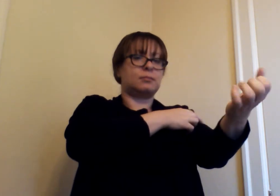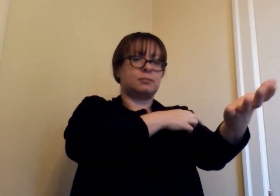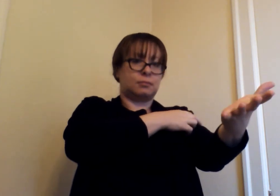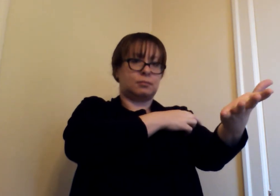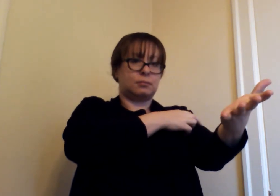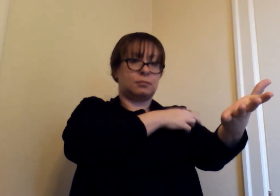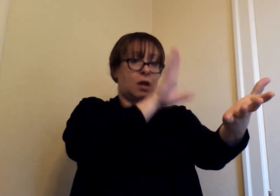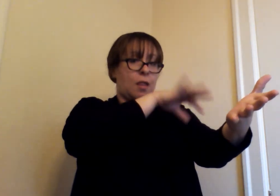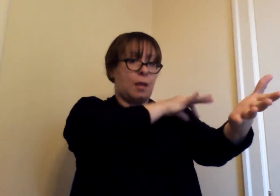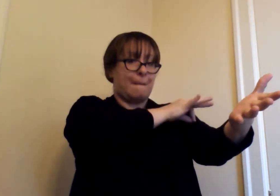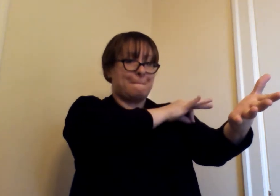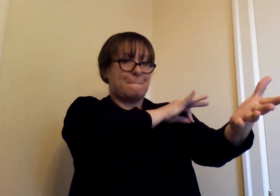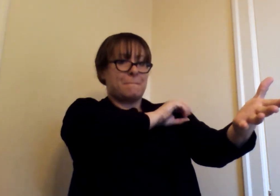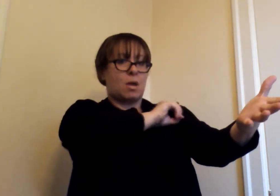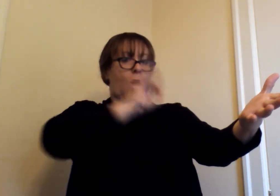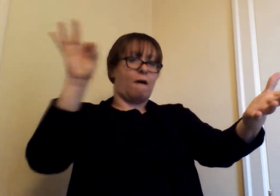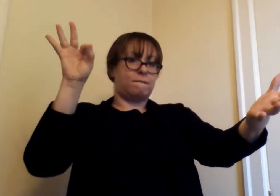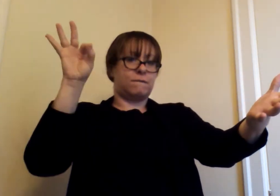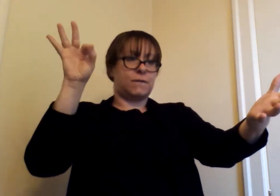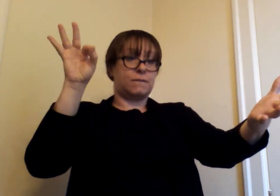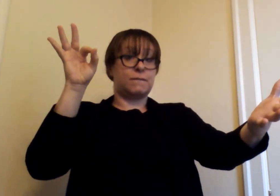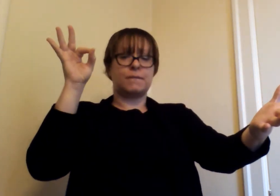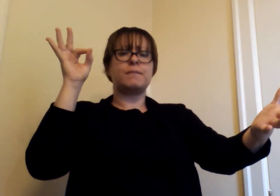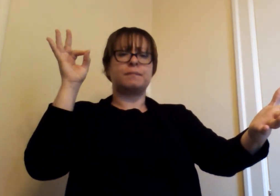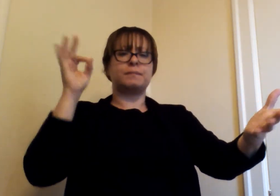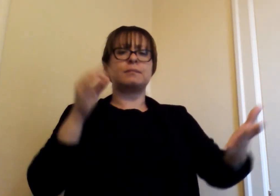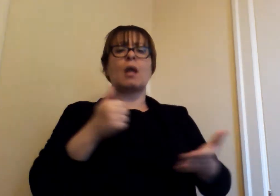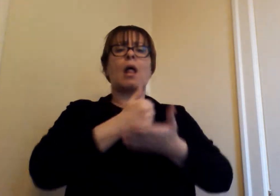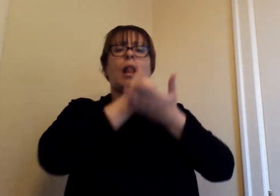vein and helps reduce bleeding at the puncture site.